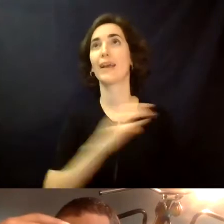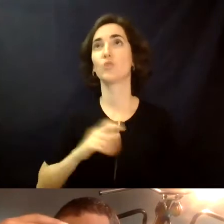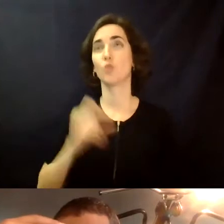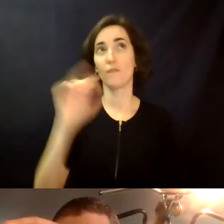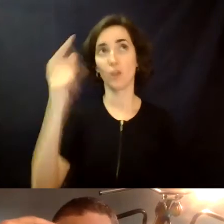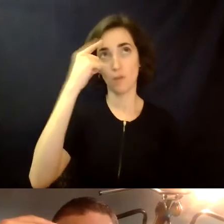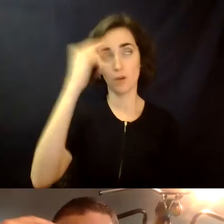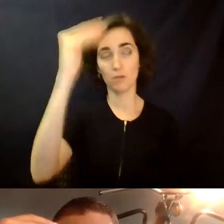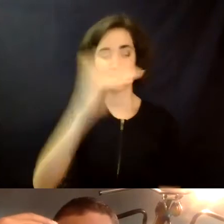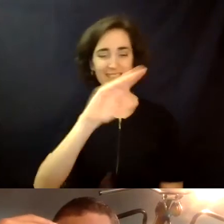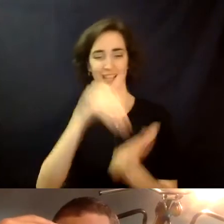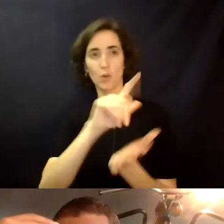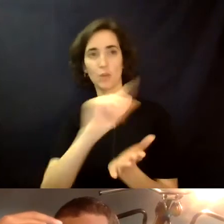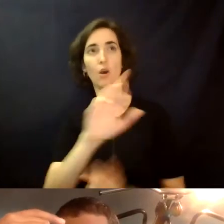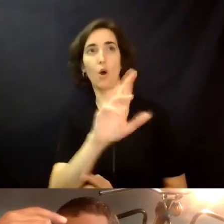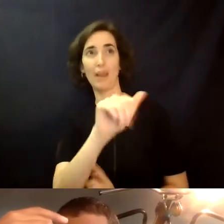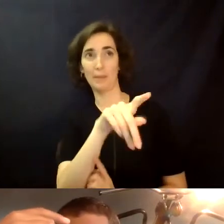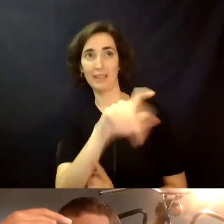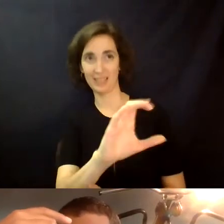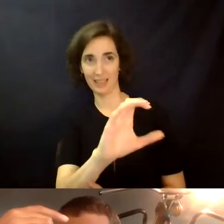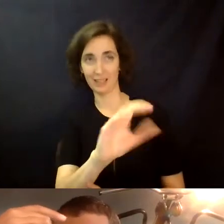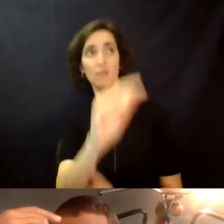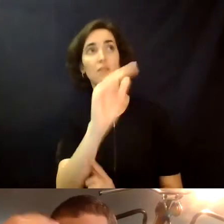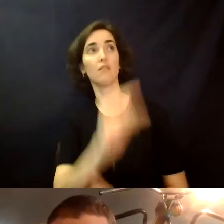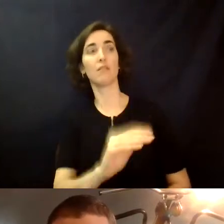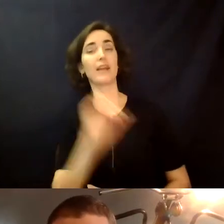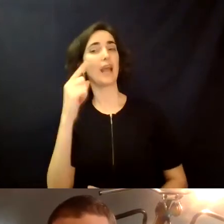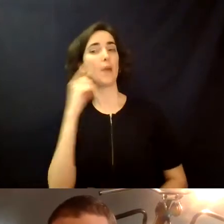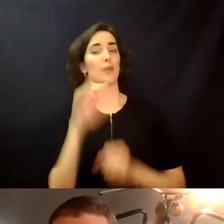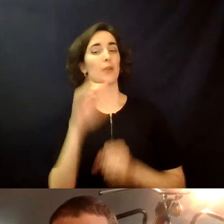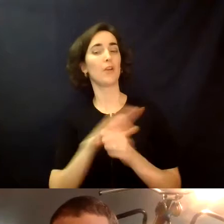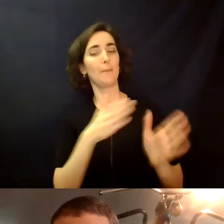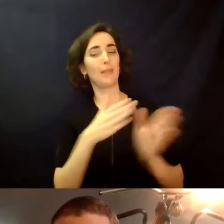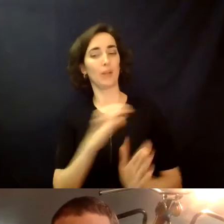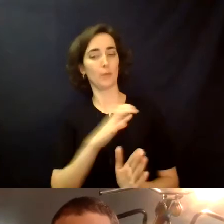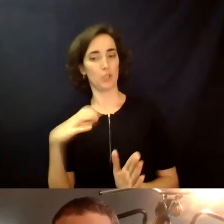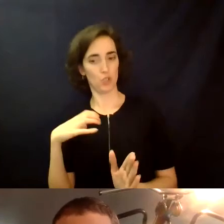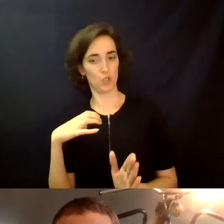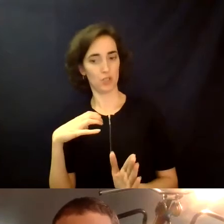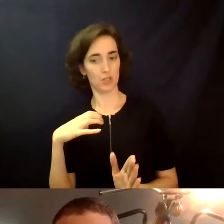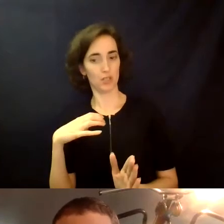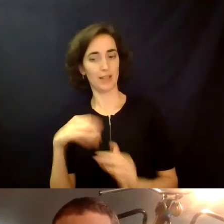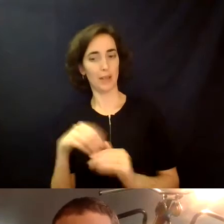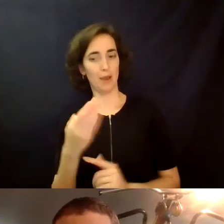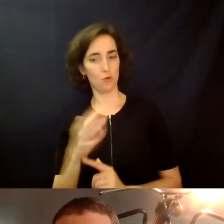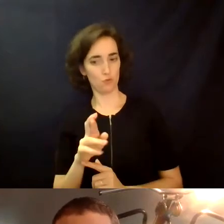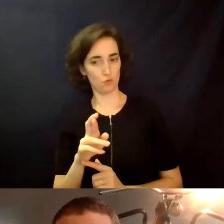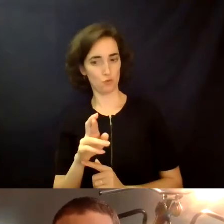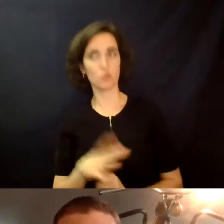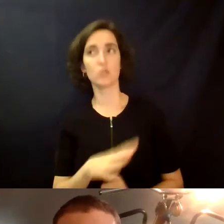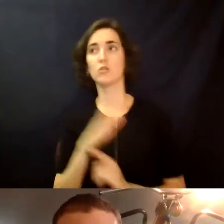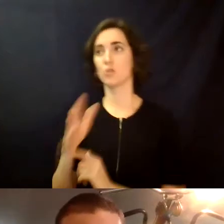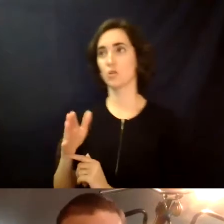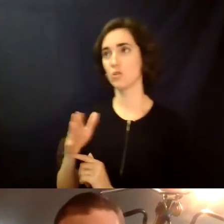Central Louisiana is RAPC. We have the Capital Area Planning Commission in Baton Rouge, the Acadian Planning Commission